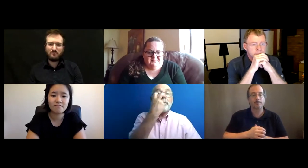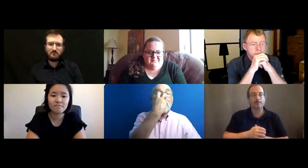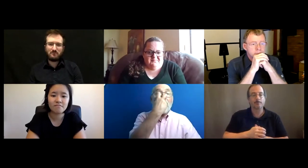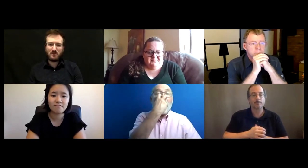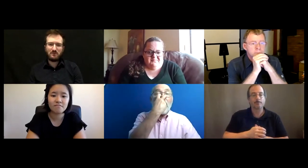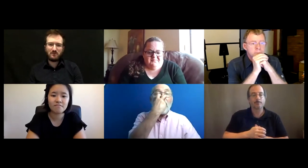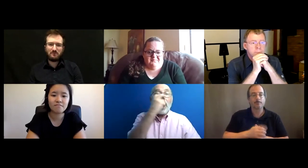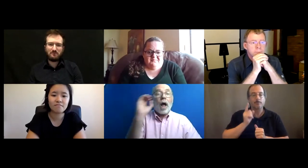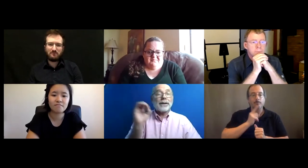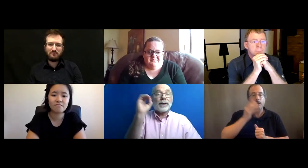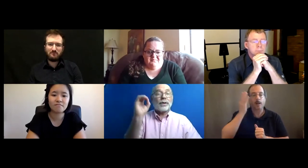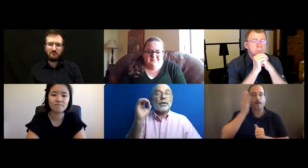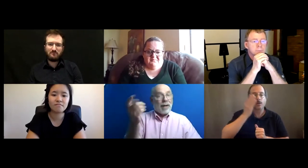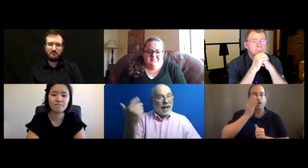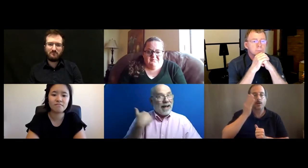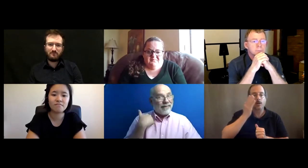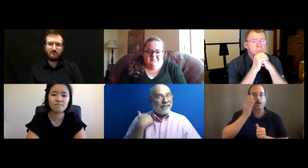Gary and then Michelle.